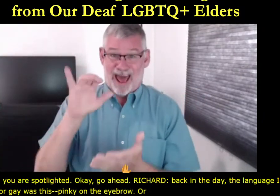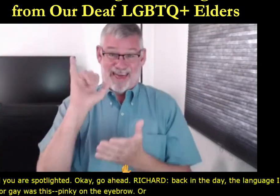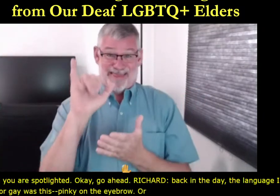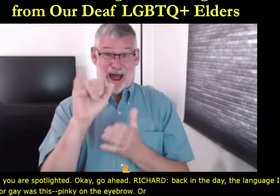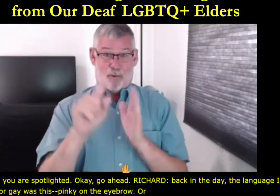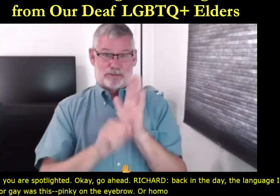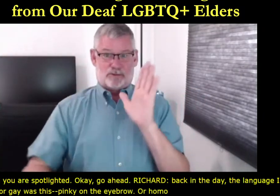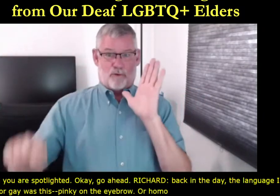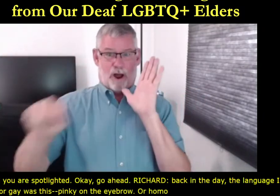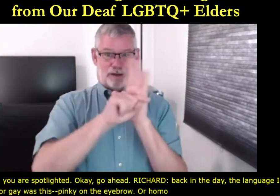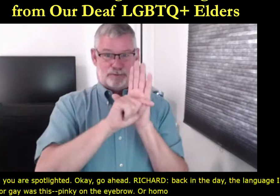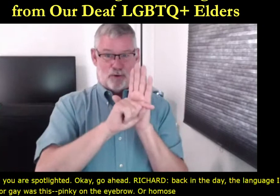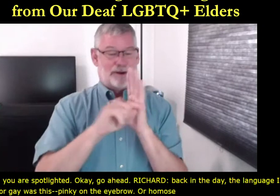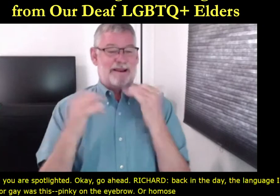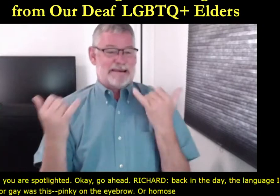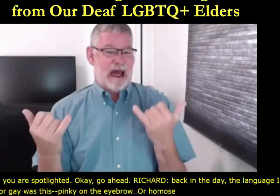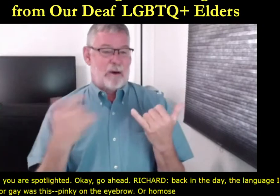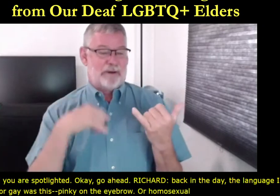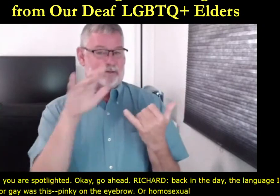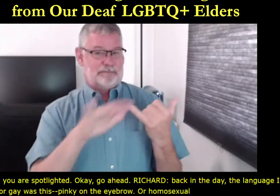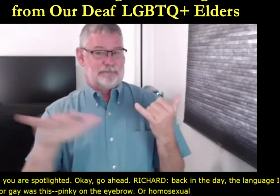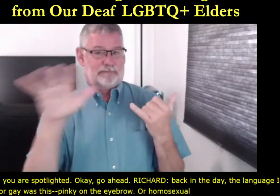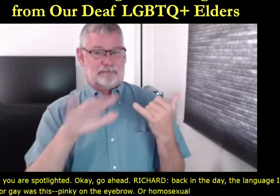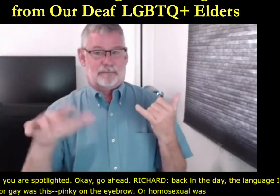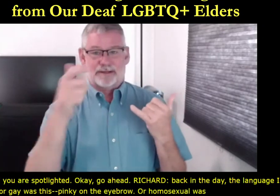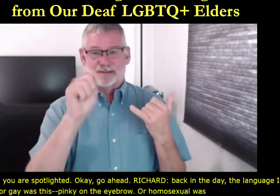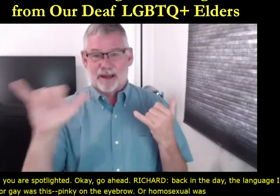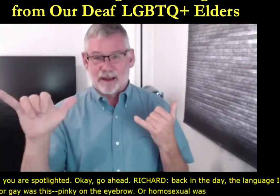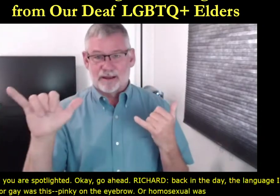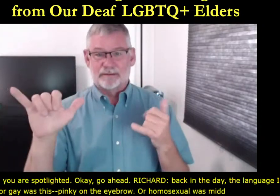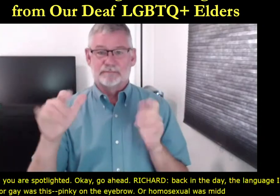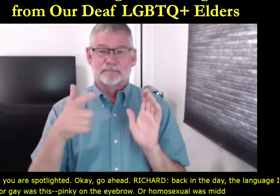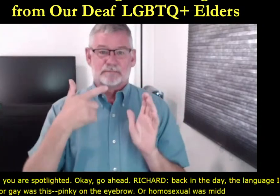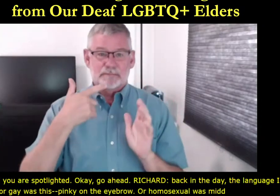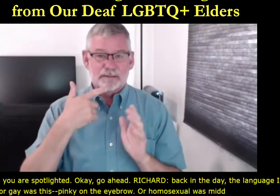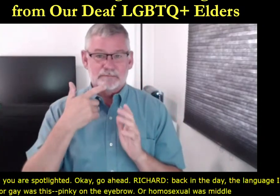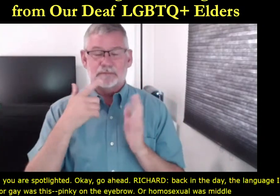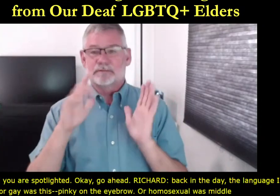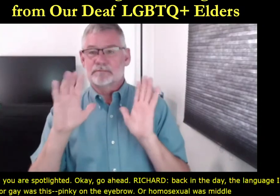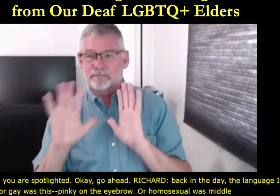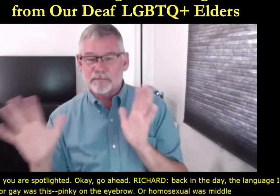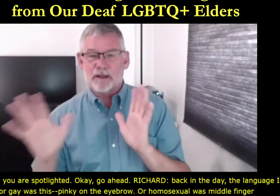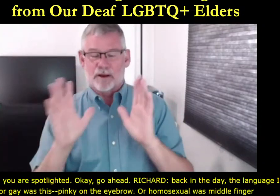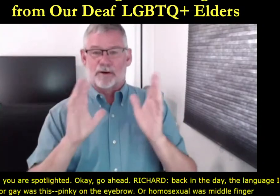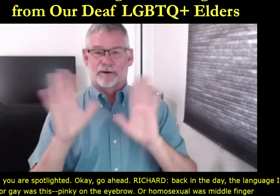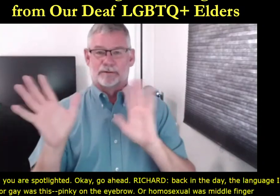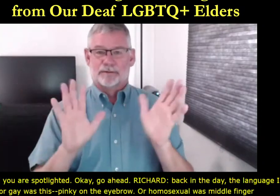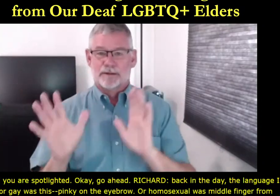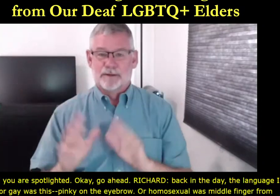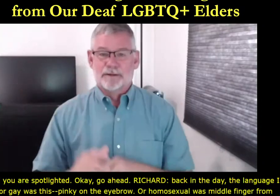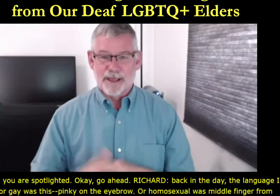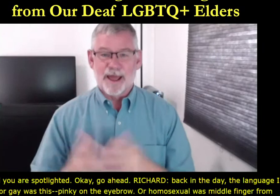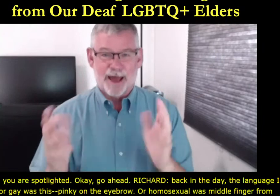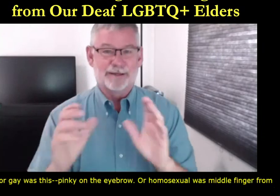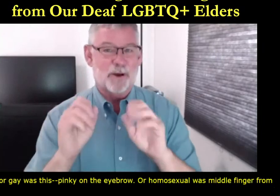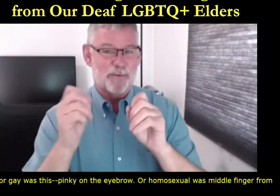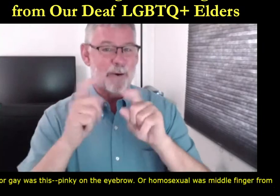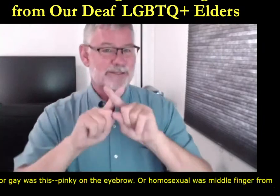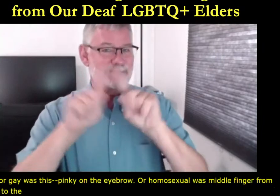tongue back to your the back of your head that was back then now i've seen people sign the g a y for